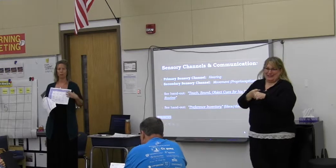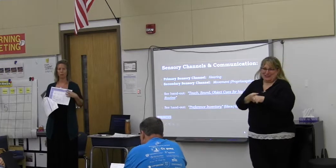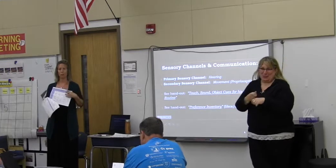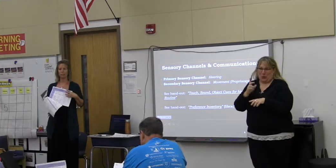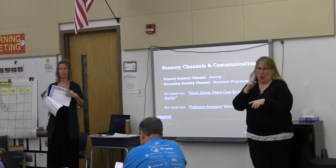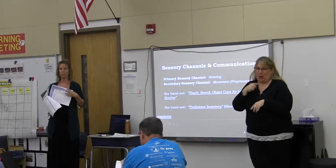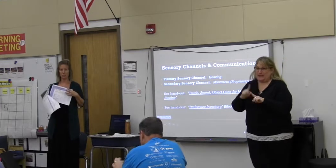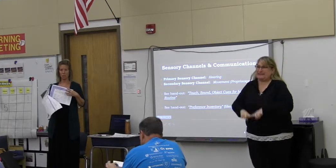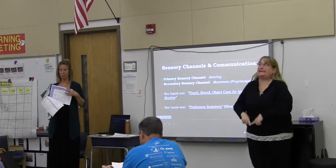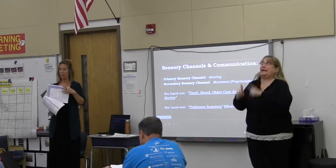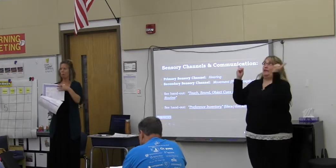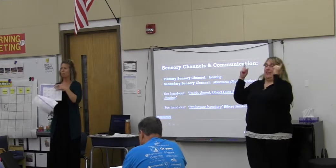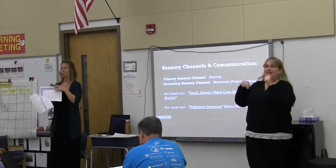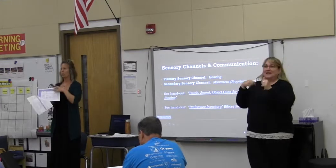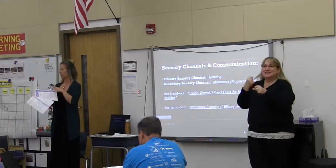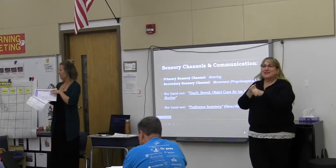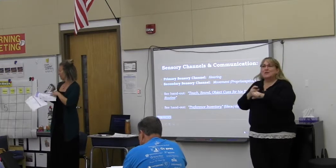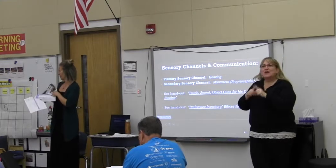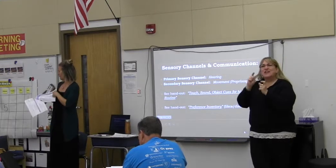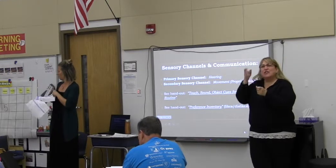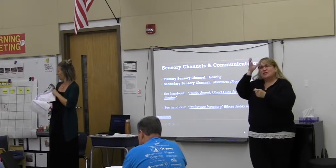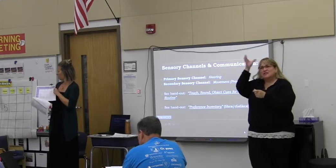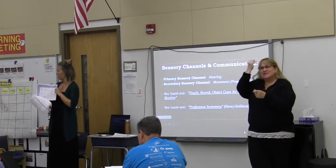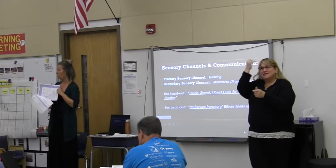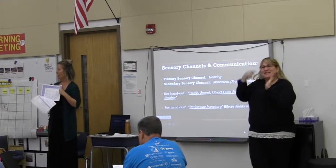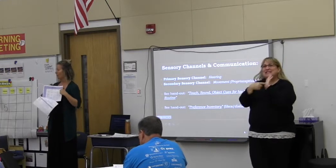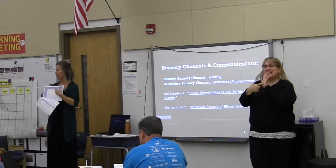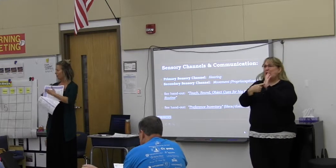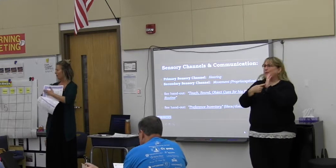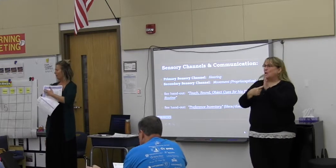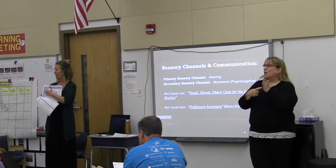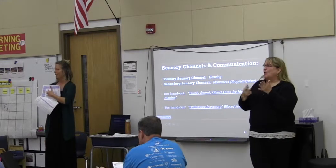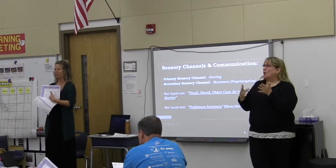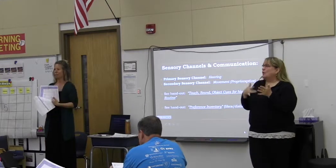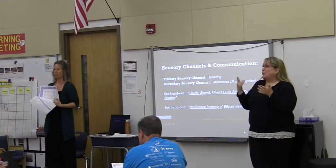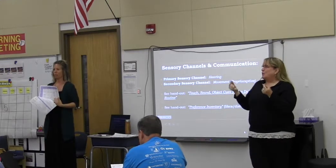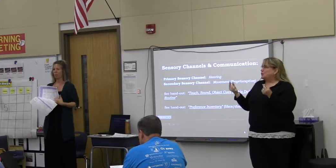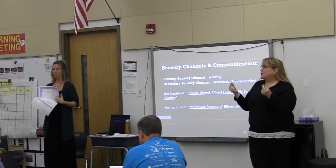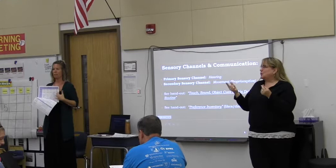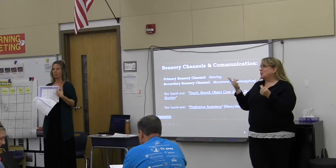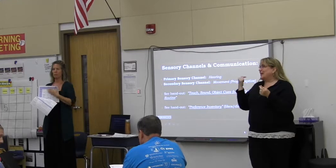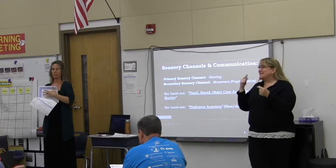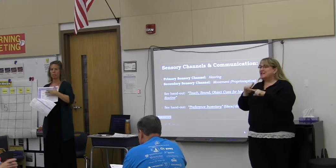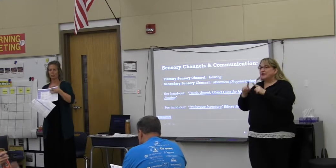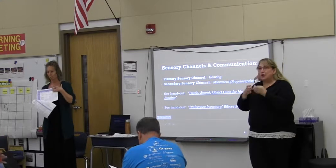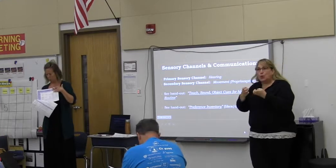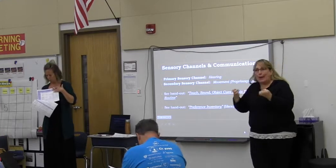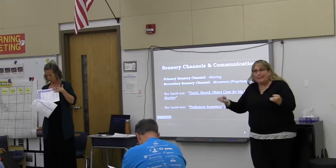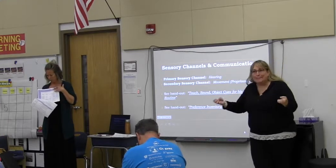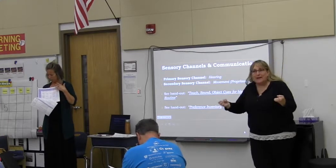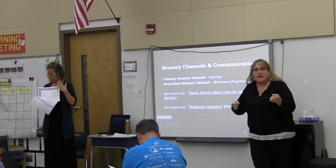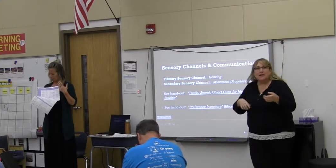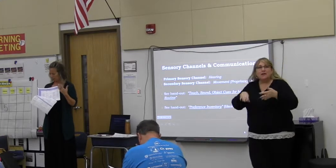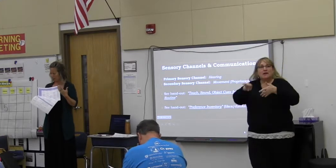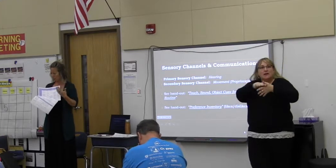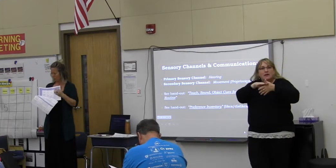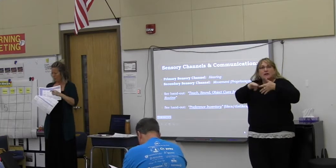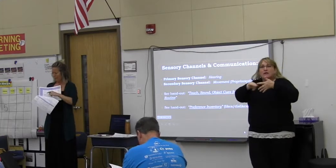what their schedule is this year, but it just gives you an example of when they were in their different equipment, when they took different